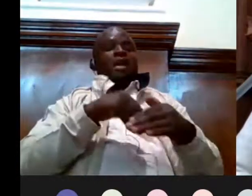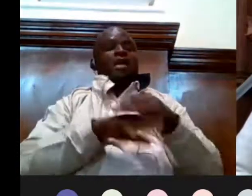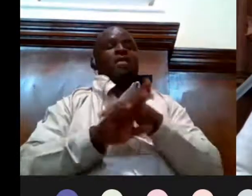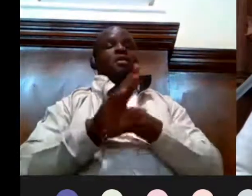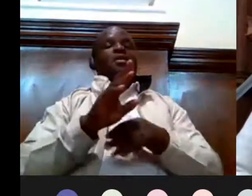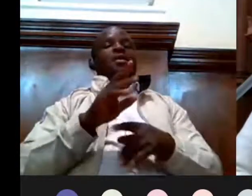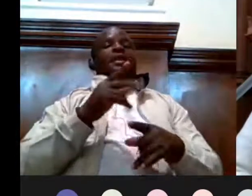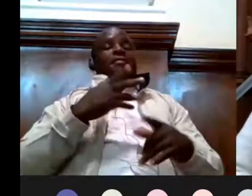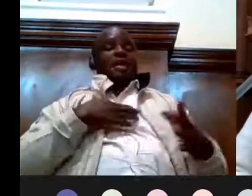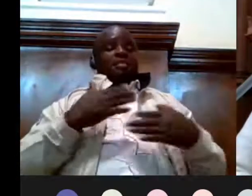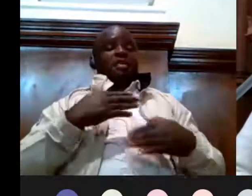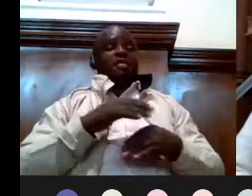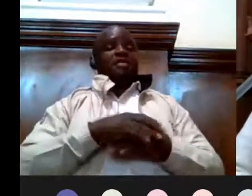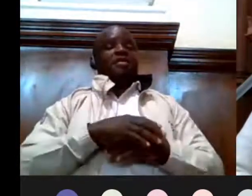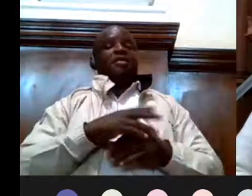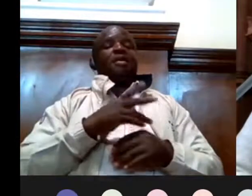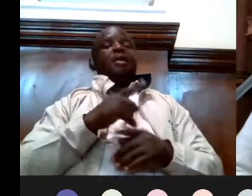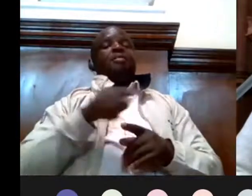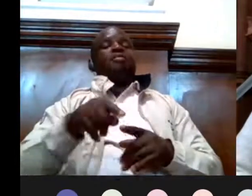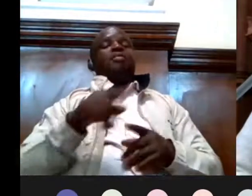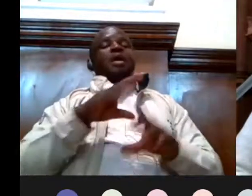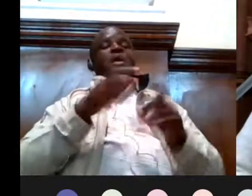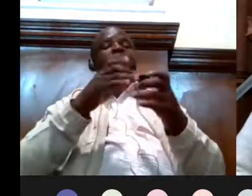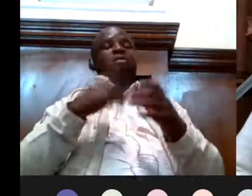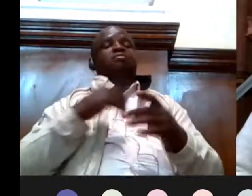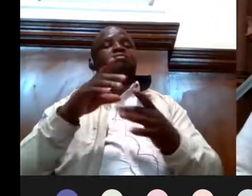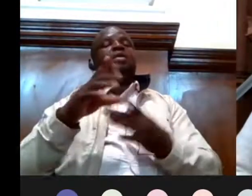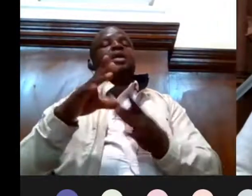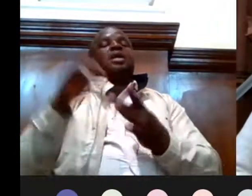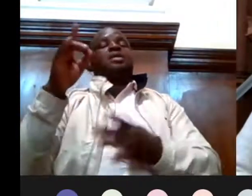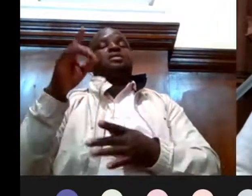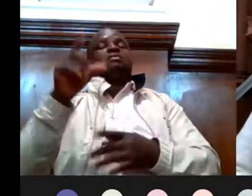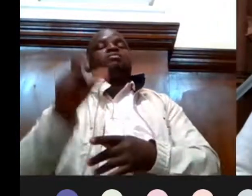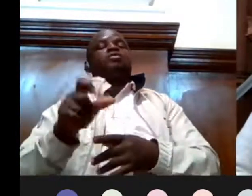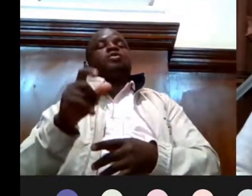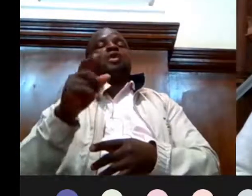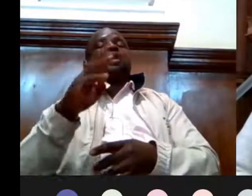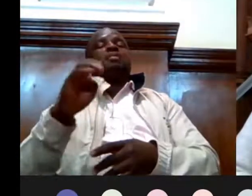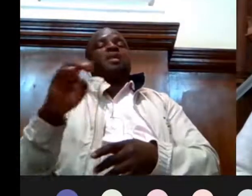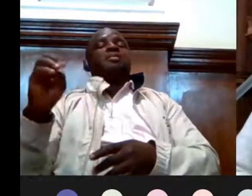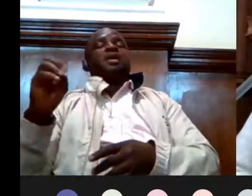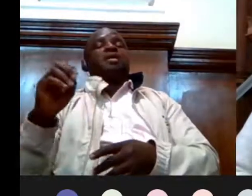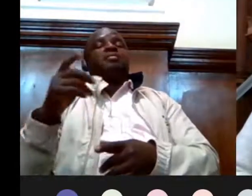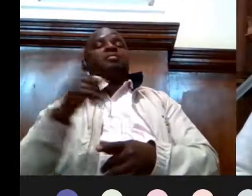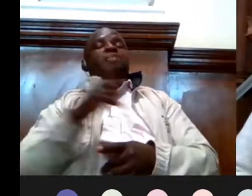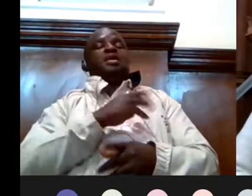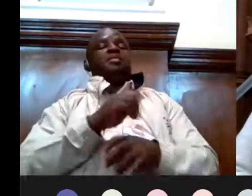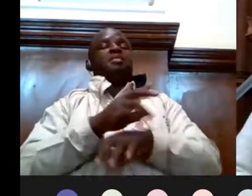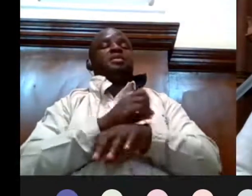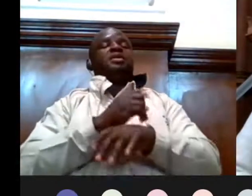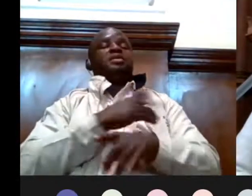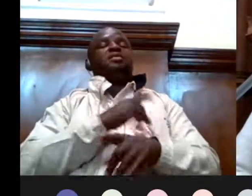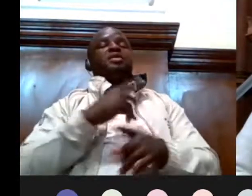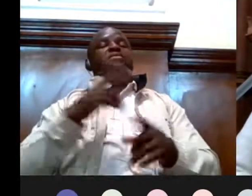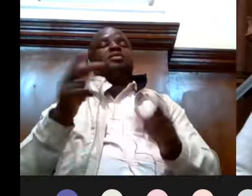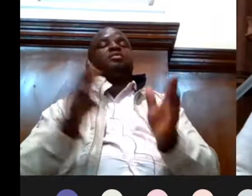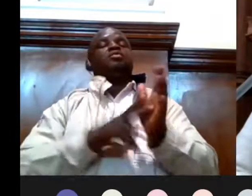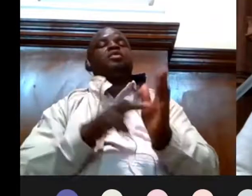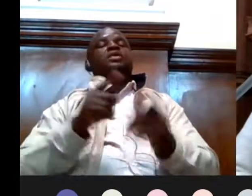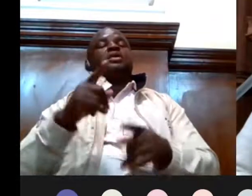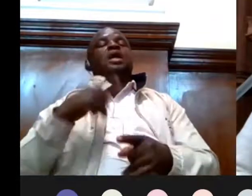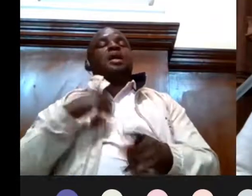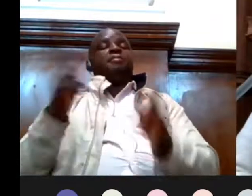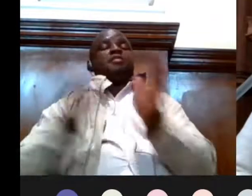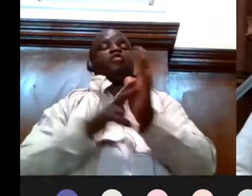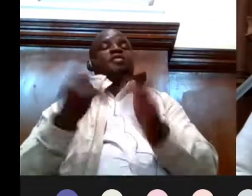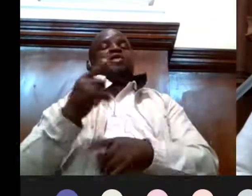provincial administration, illegally appointed a MM and CFO who then illegally awarded themselves a 40%